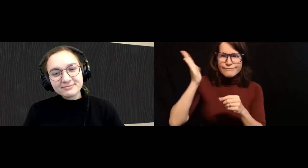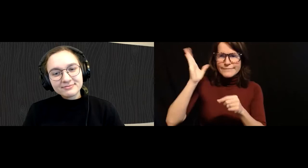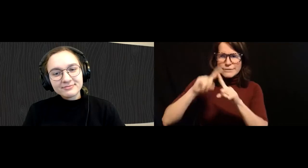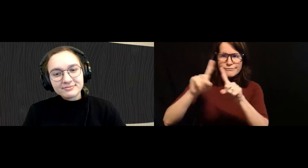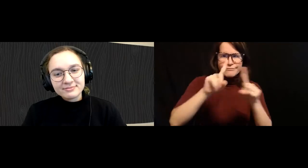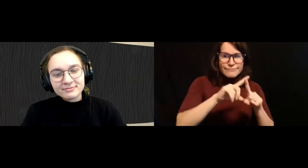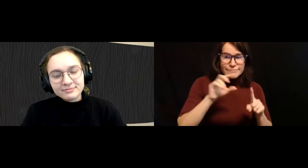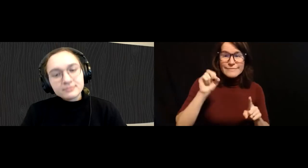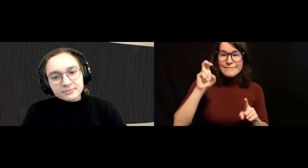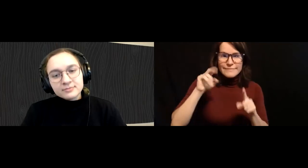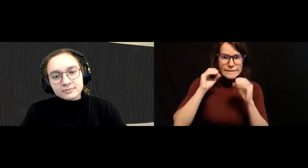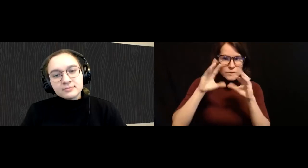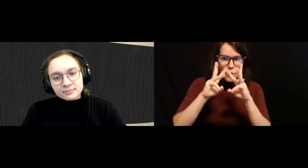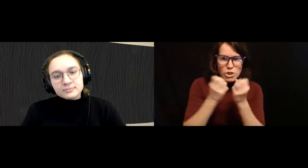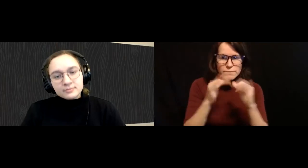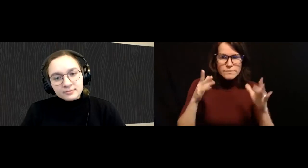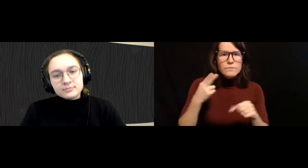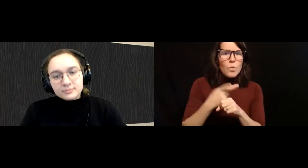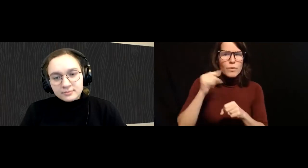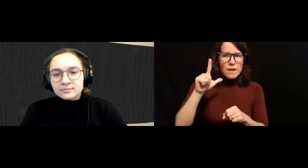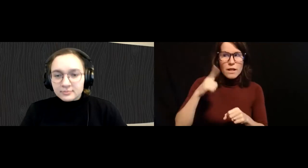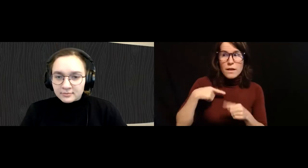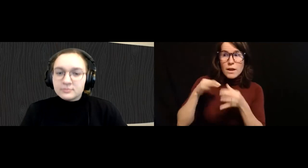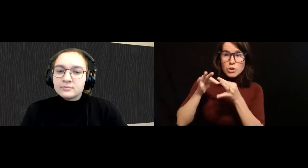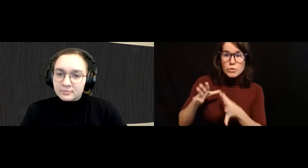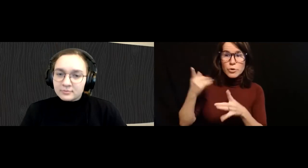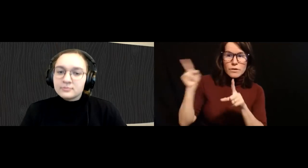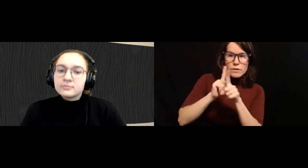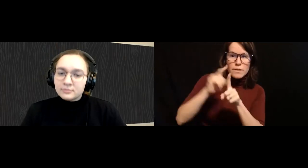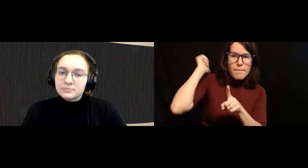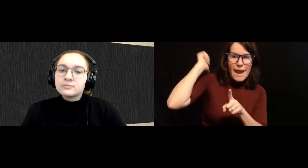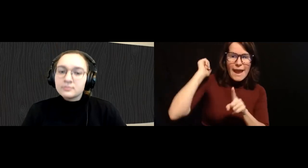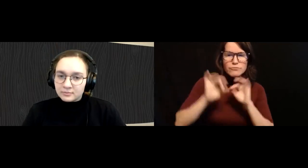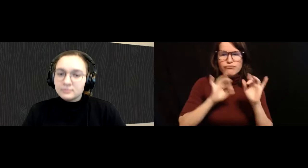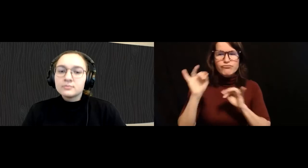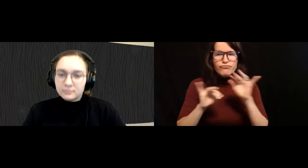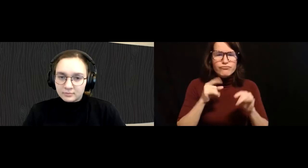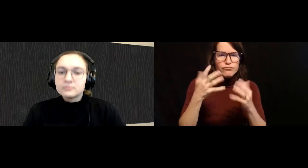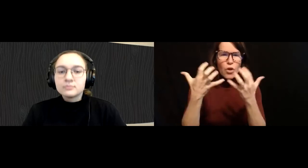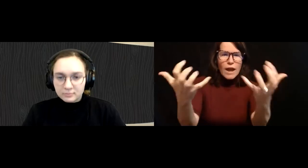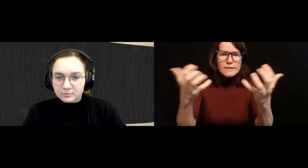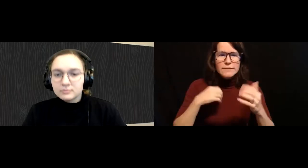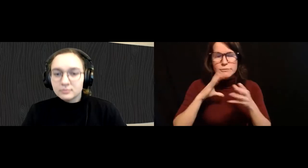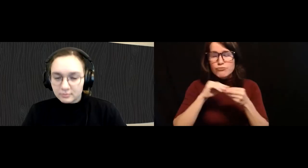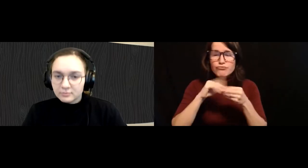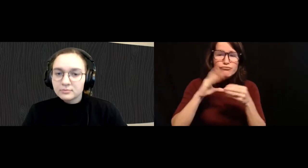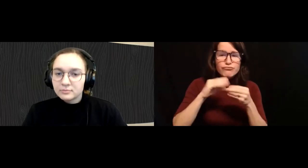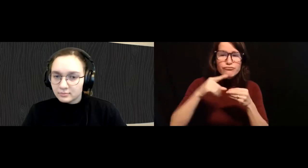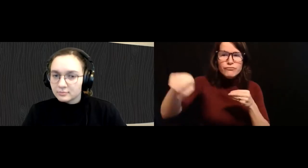Absolutely. And I've been in a number of lectures and workshops where pro tactile is used and the interpreter is touching my